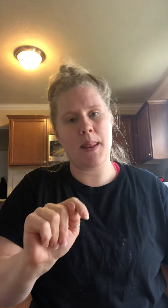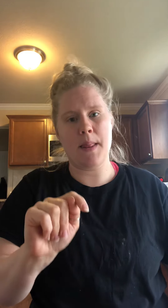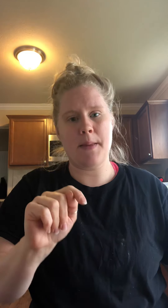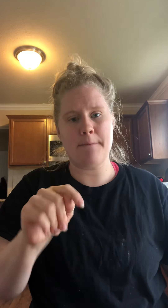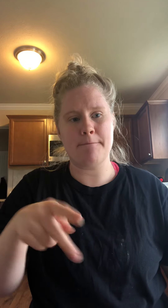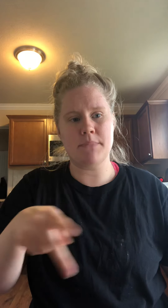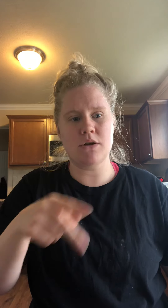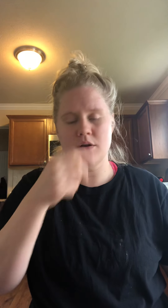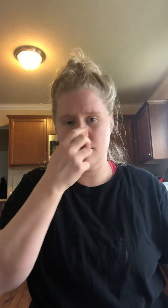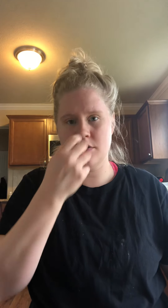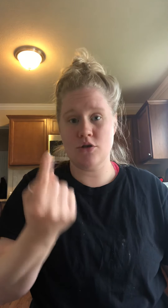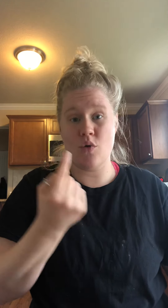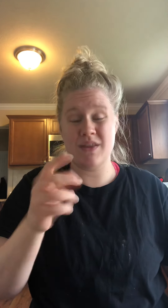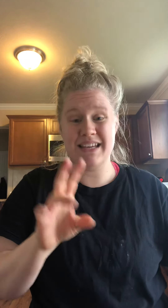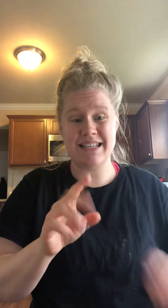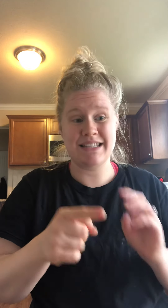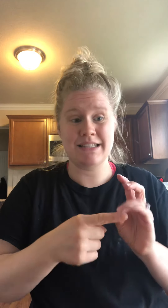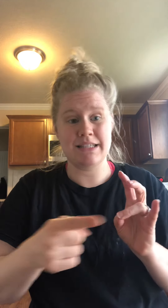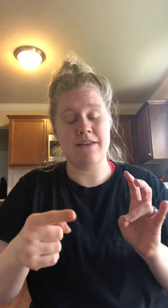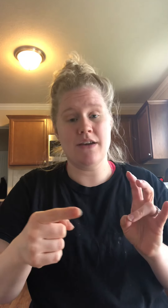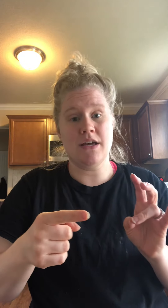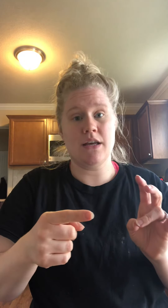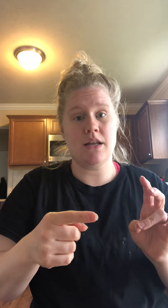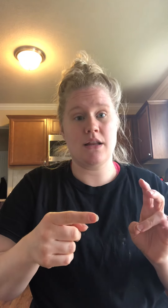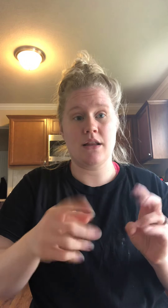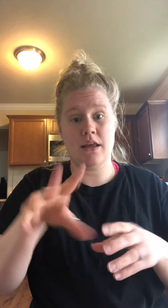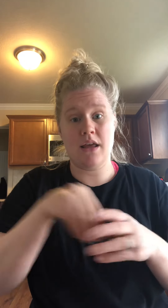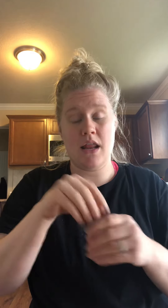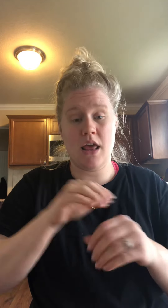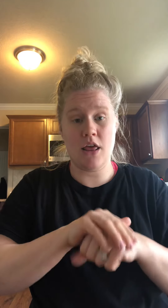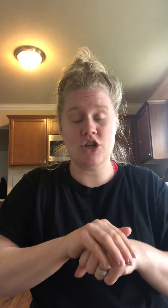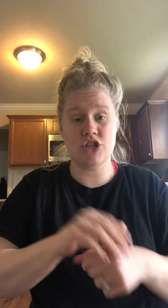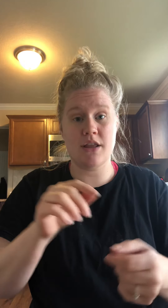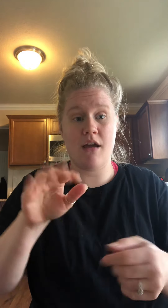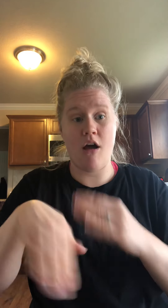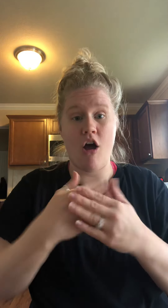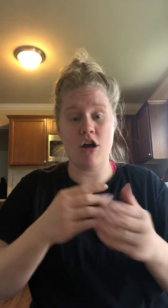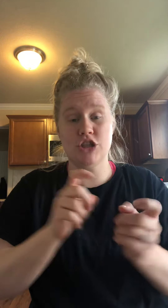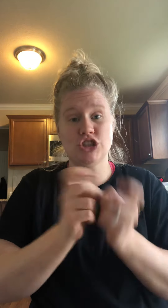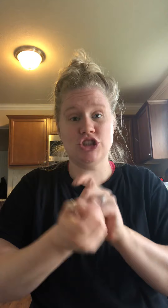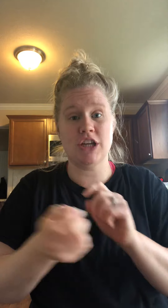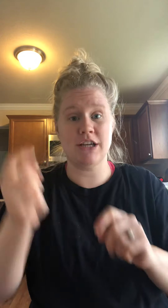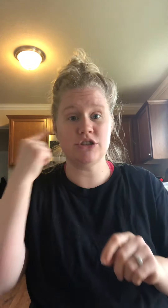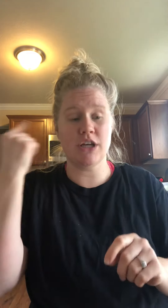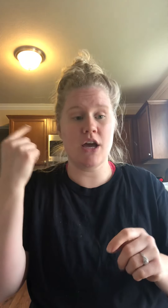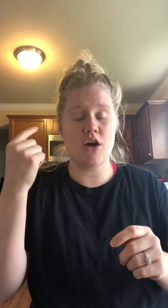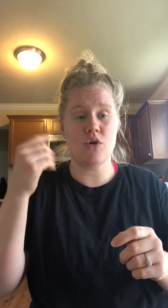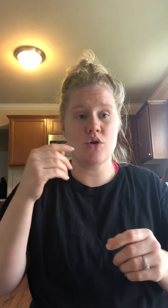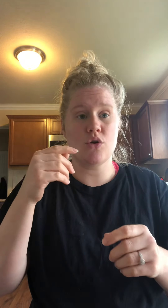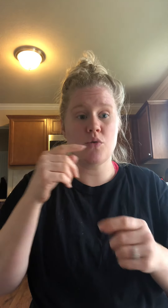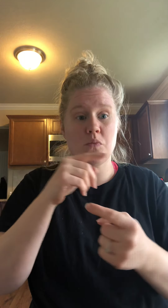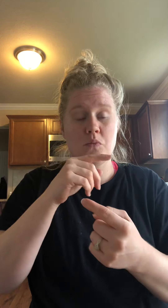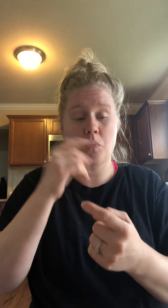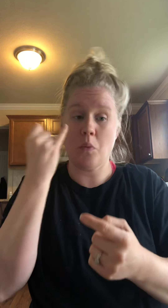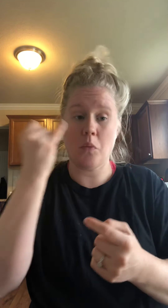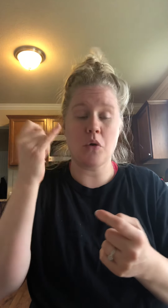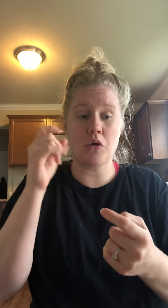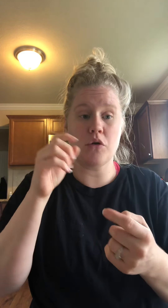English, and they all change sound when they pluralize. You don't add an S, you don't add an EN, you don't change the ending,